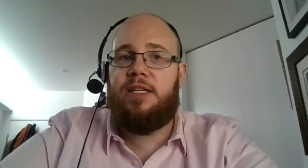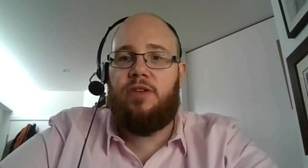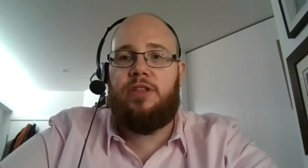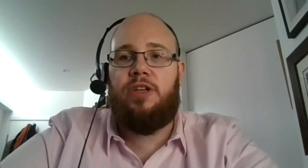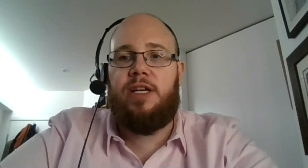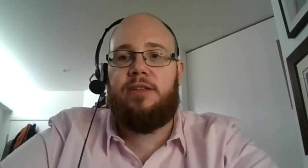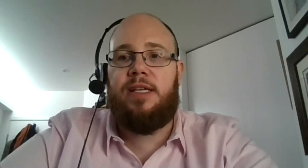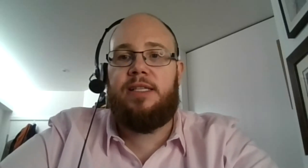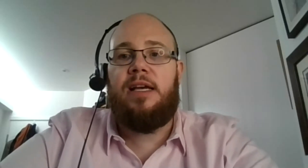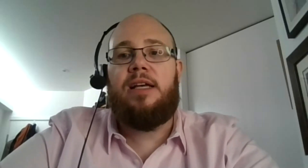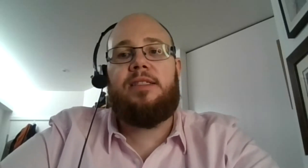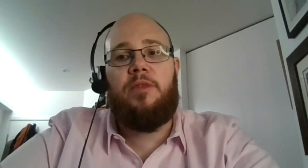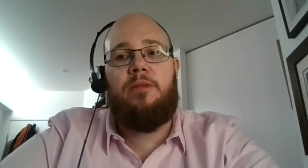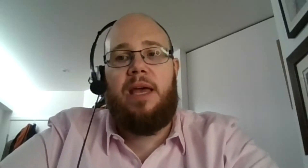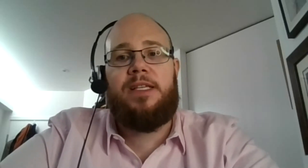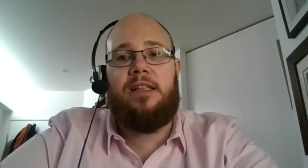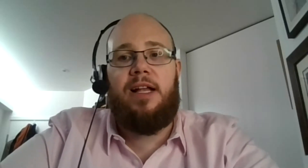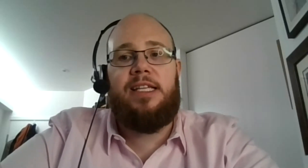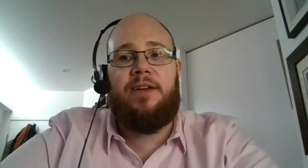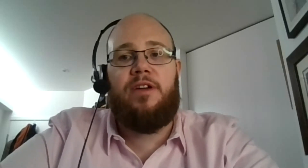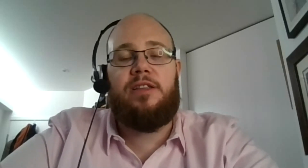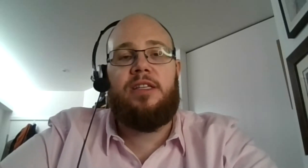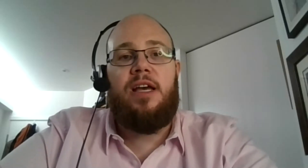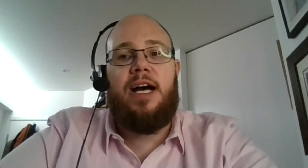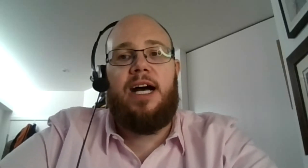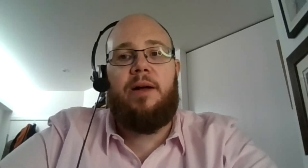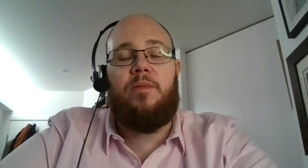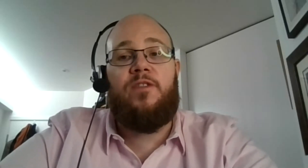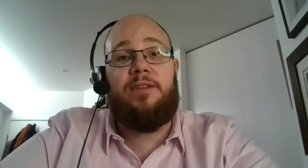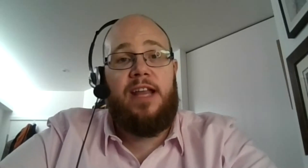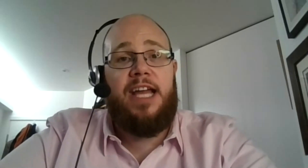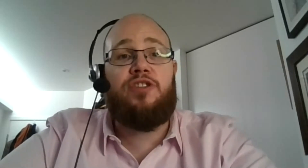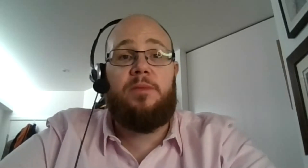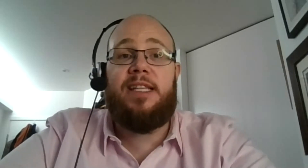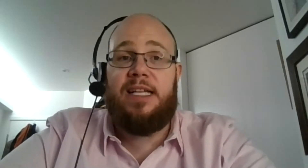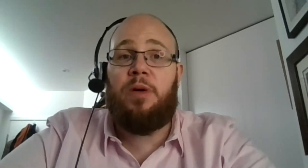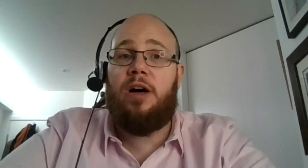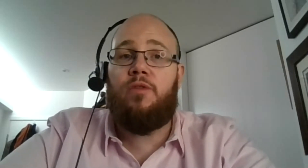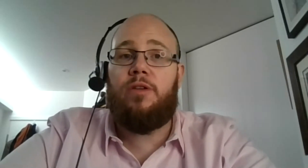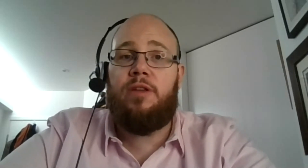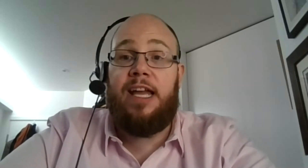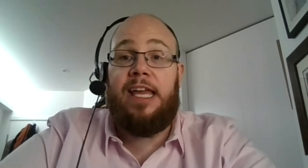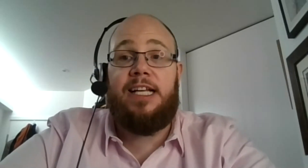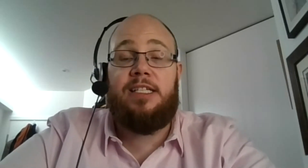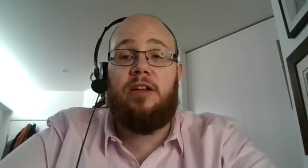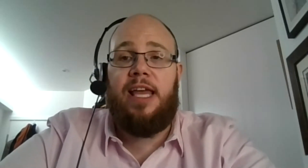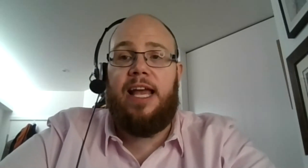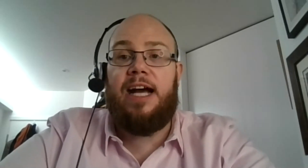on the 2 doses. Some of them may be slightly different for different age groups, and that's part of what the regulator's looking at.